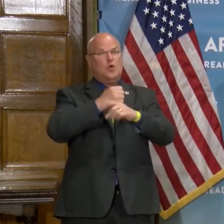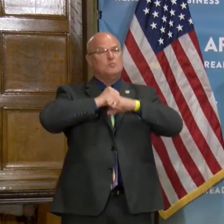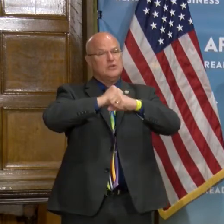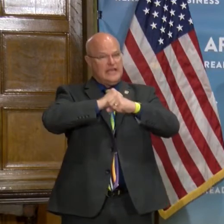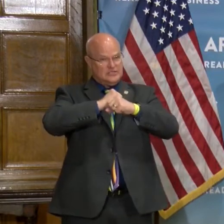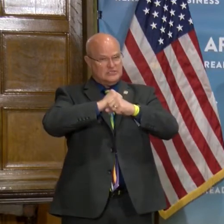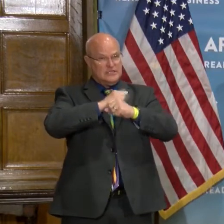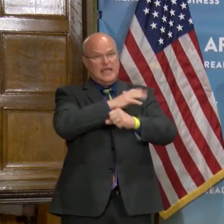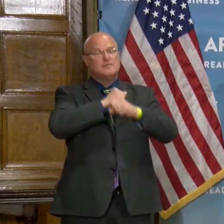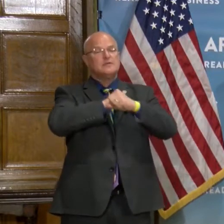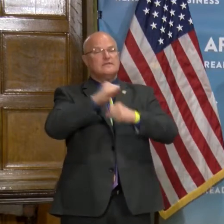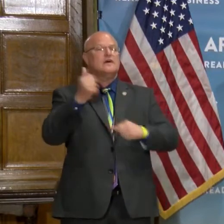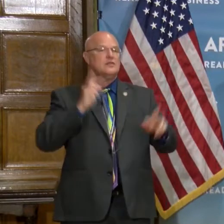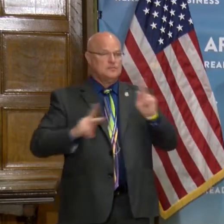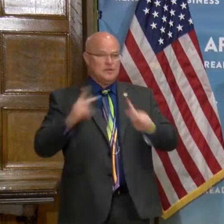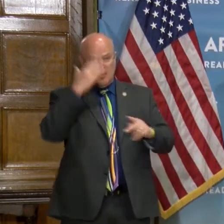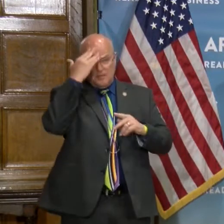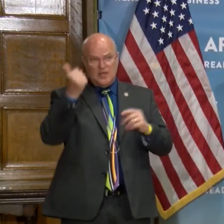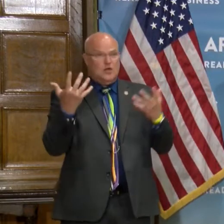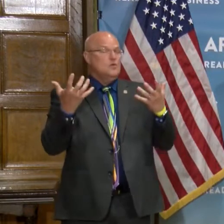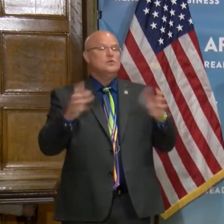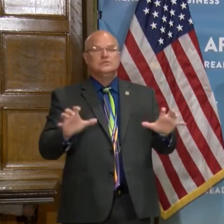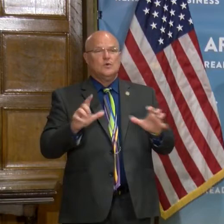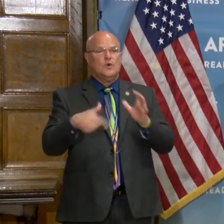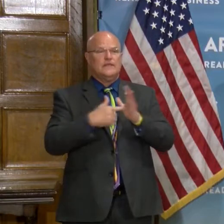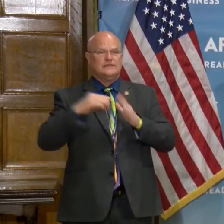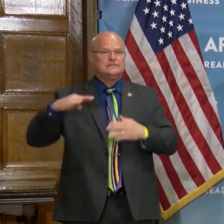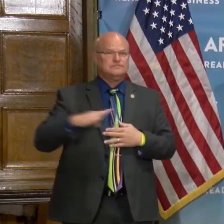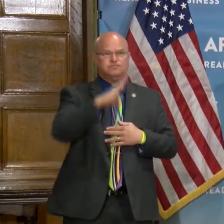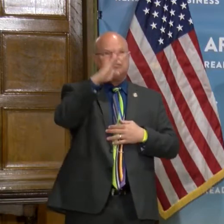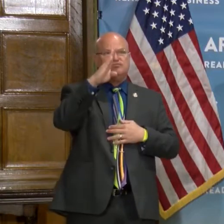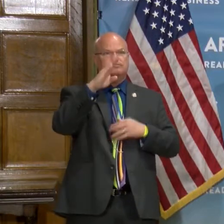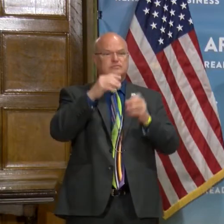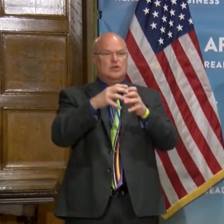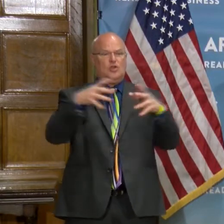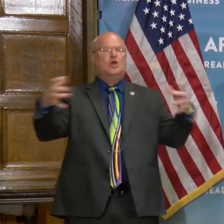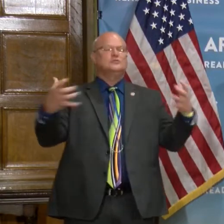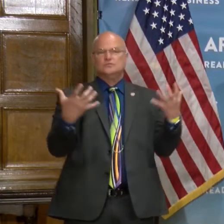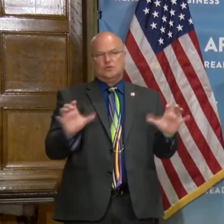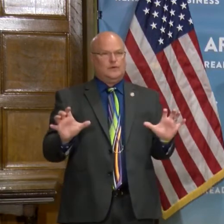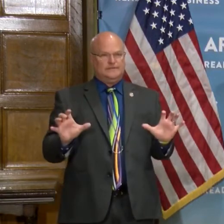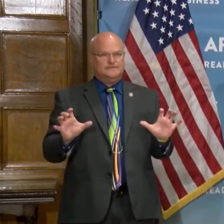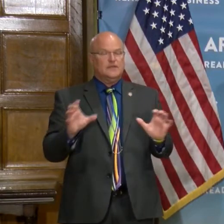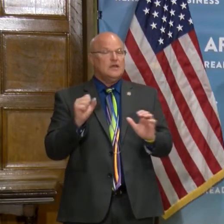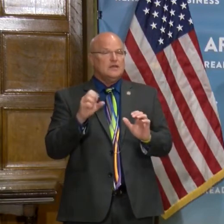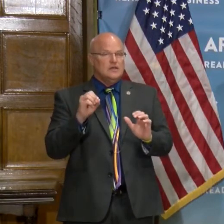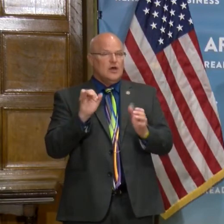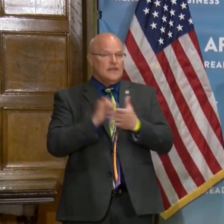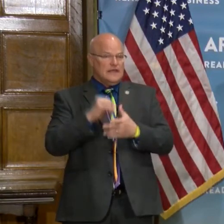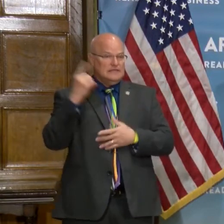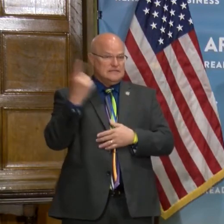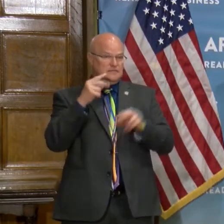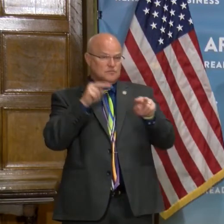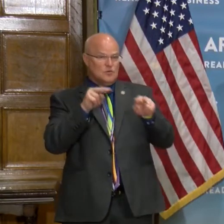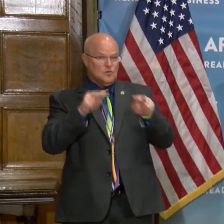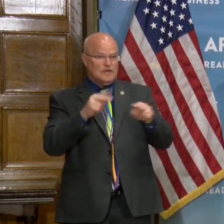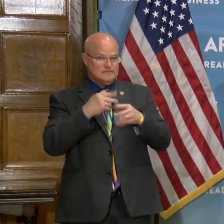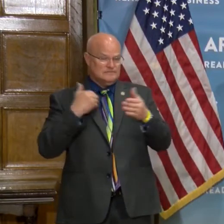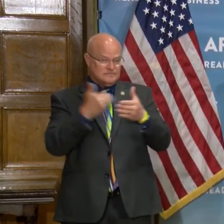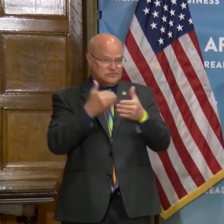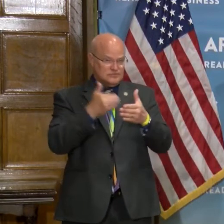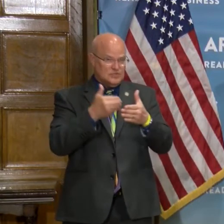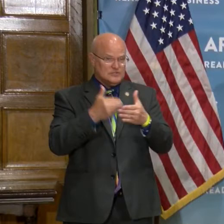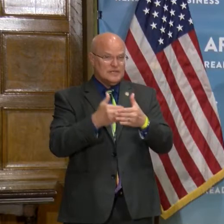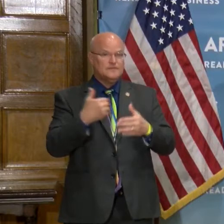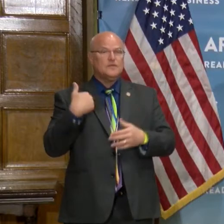and the protection of others, because we don't want this spike to become larger. And so that's something we're watching very